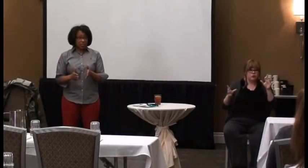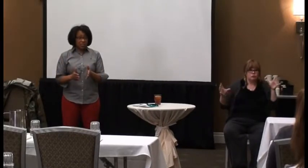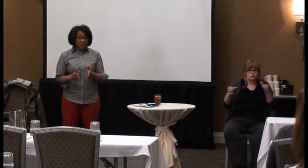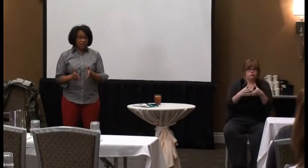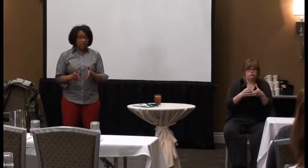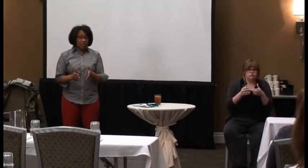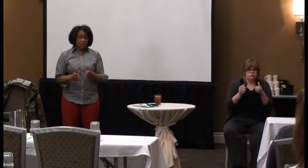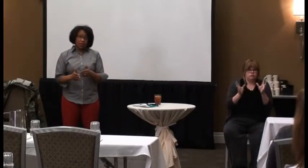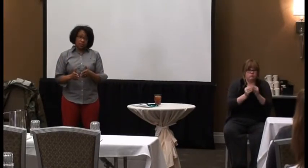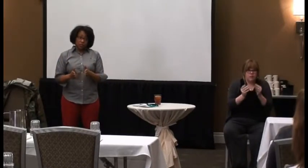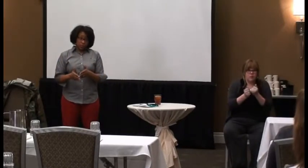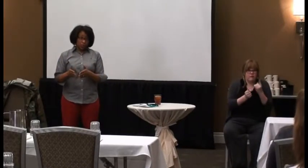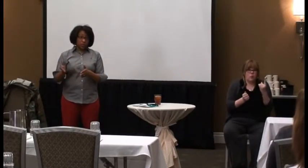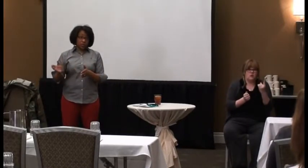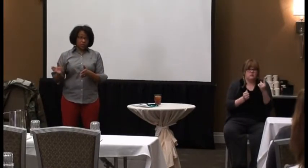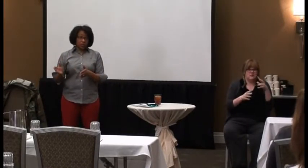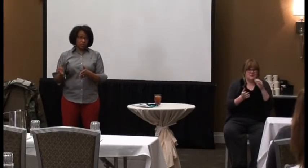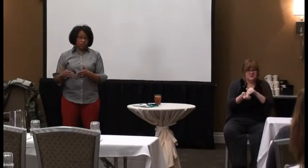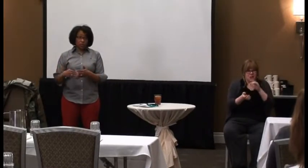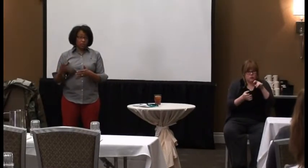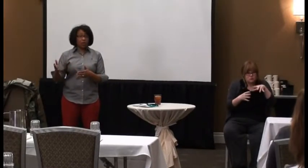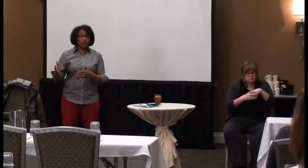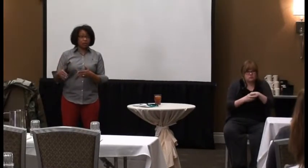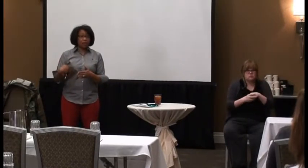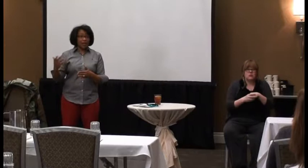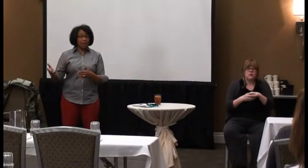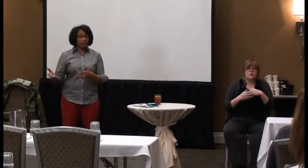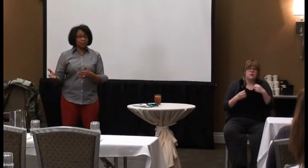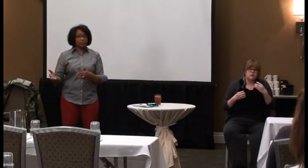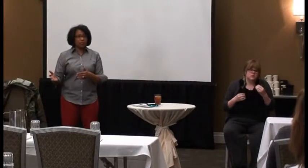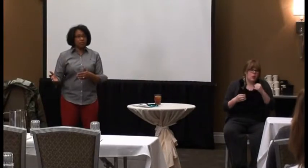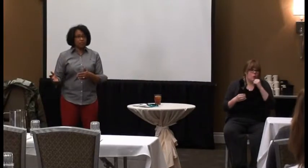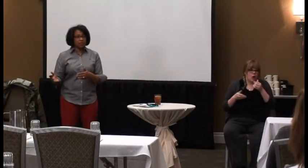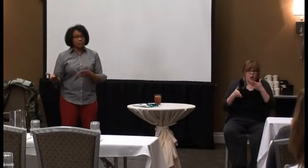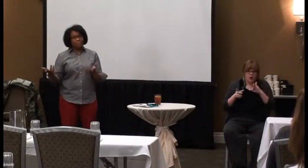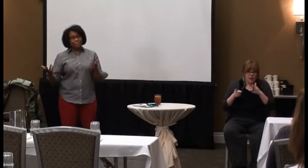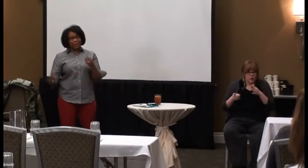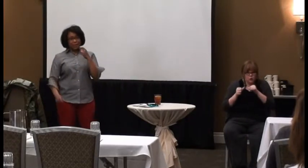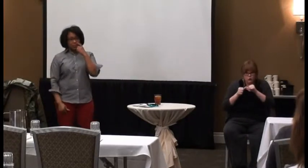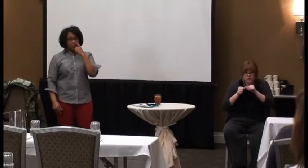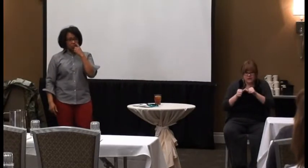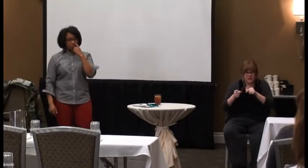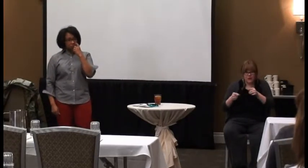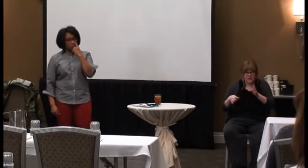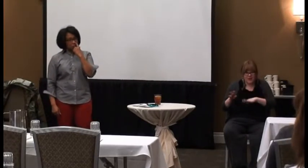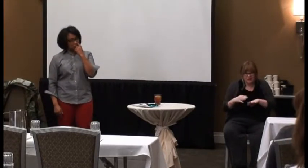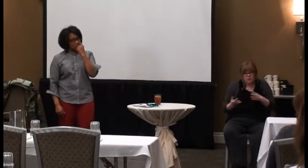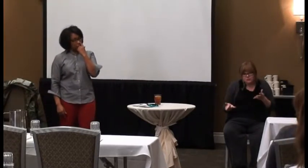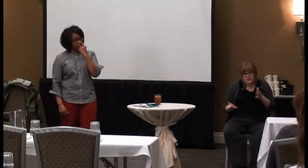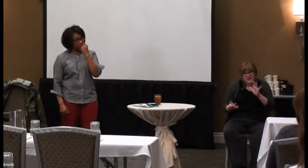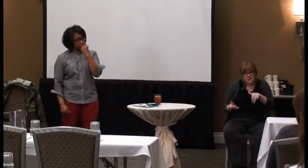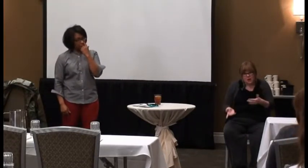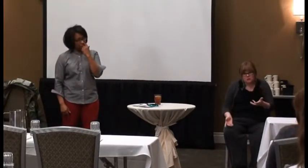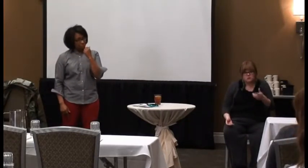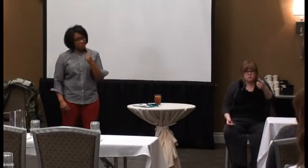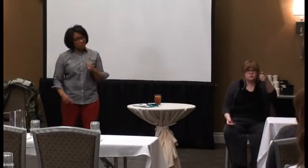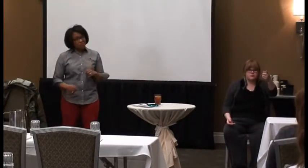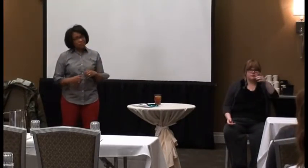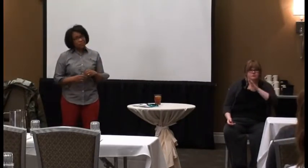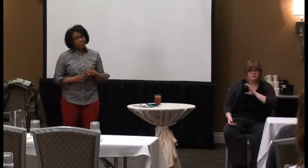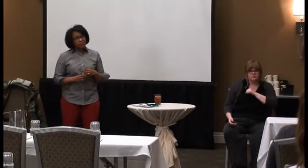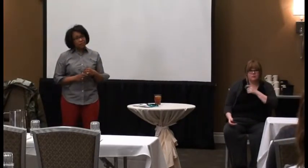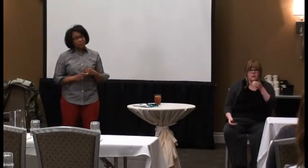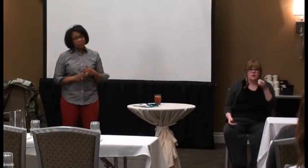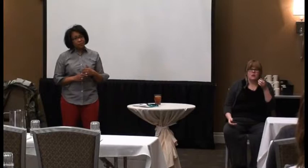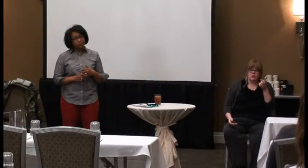is what we see, and so this is what we're going to start doing, and we're no longer going to allow you to do this. And it's one of those. what about, like, when